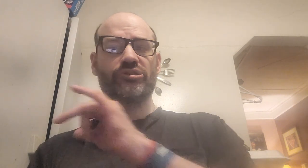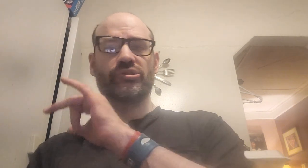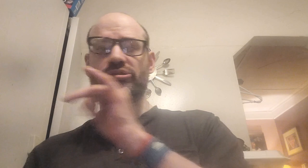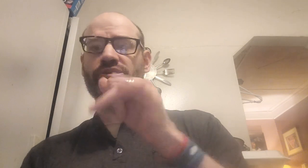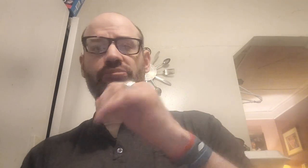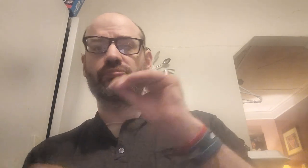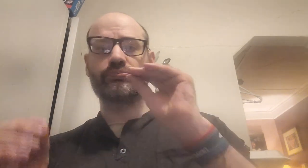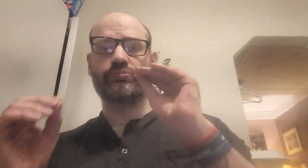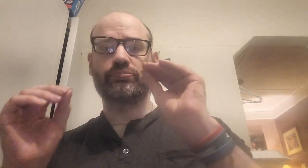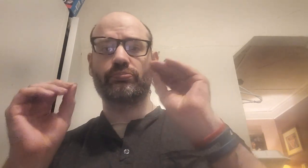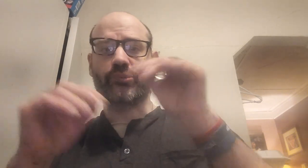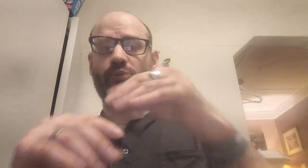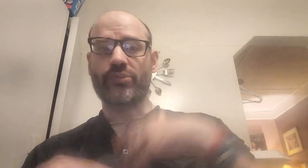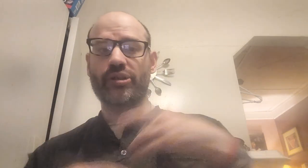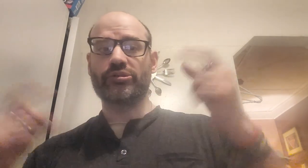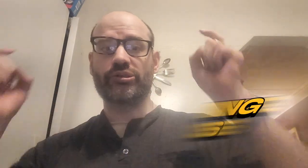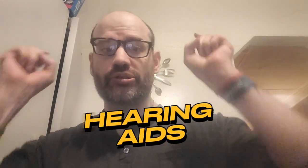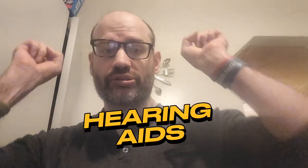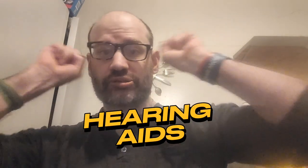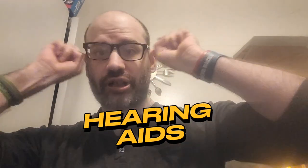They put my hearing aids.